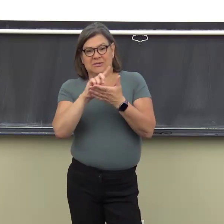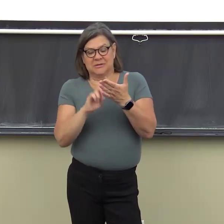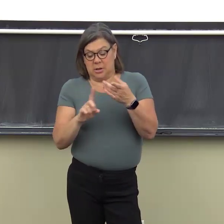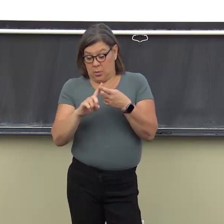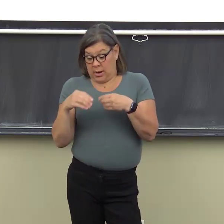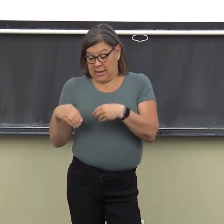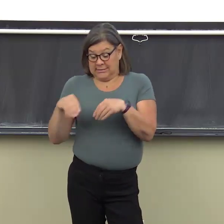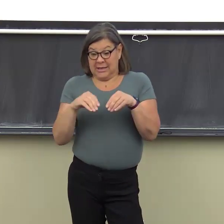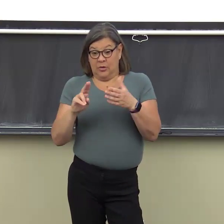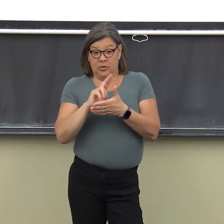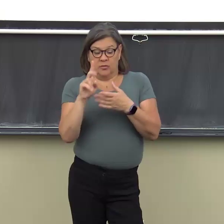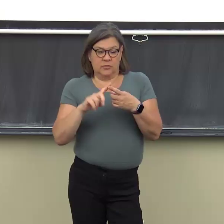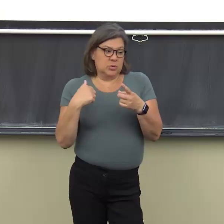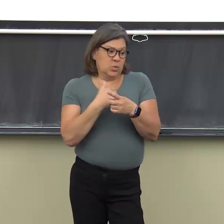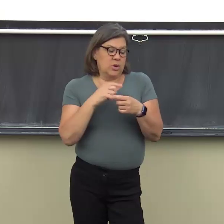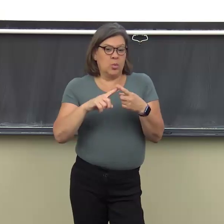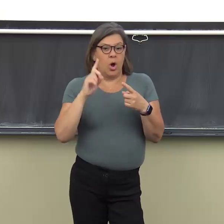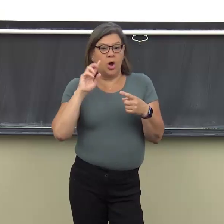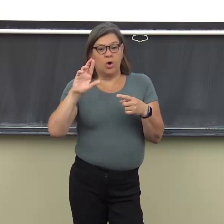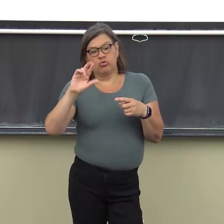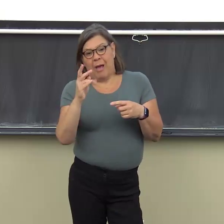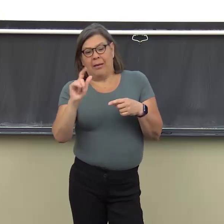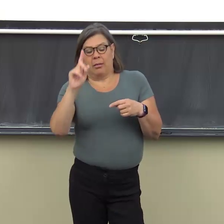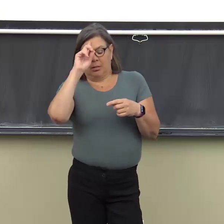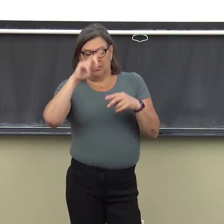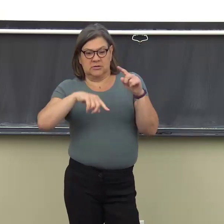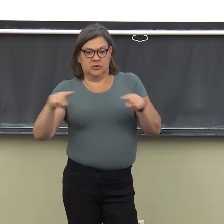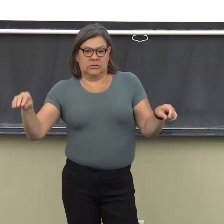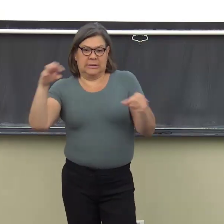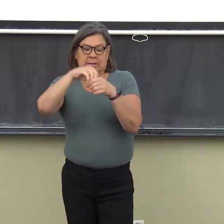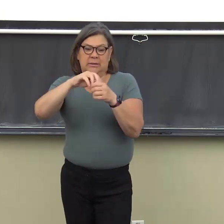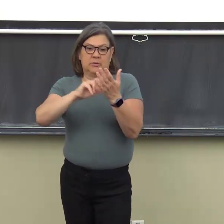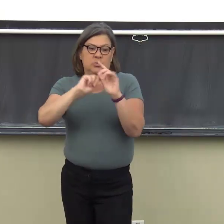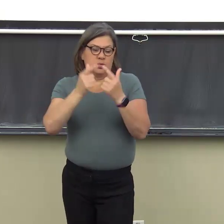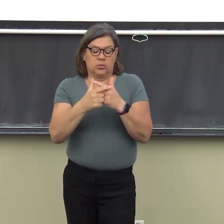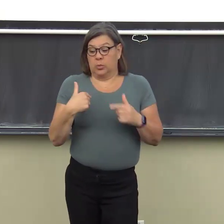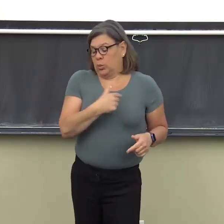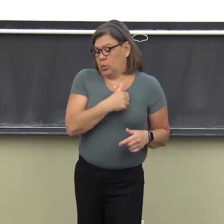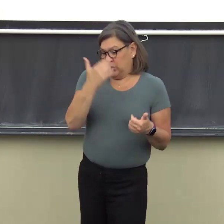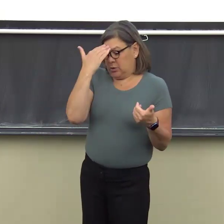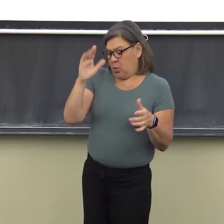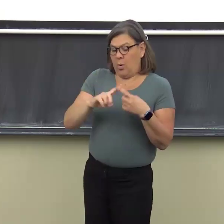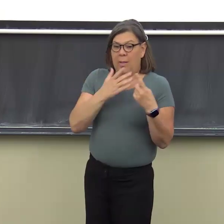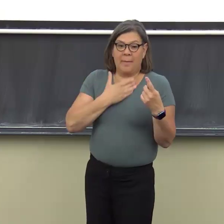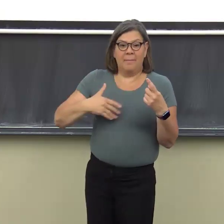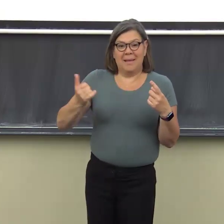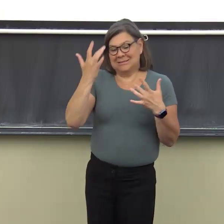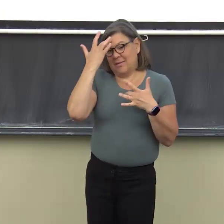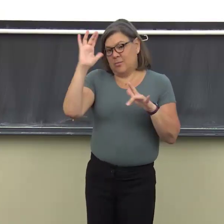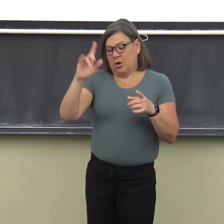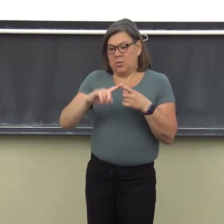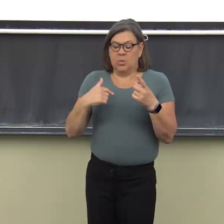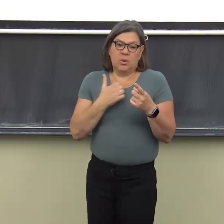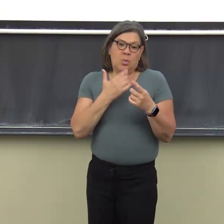the university on was we want radical diversity within this group. We do not want the best and the brightest. We want